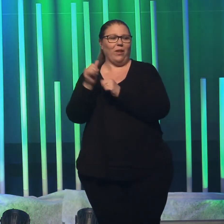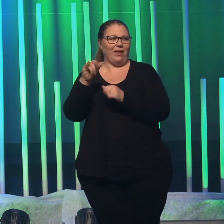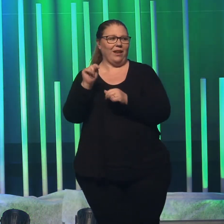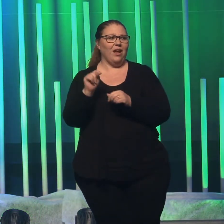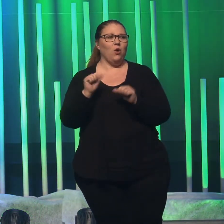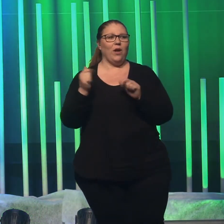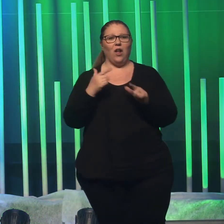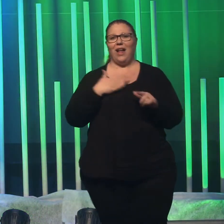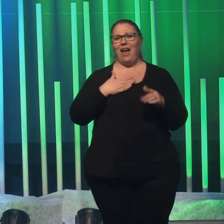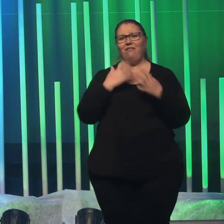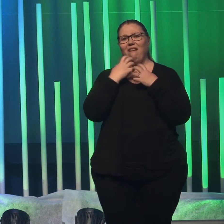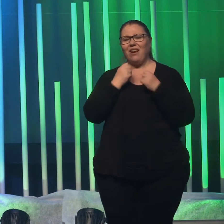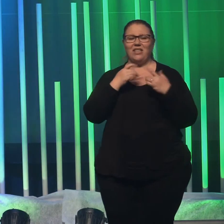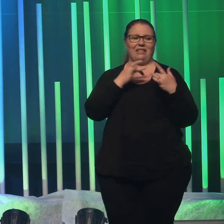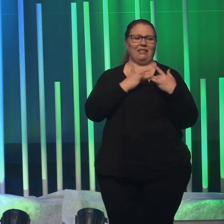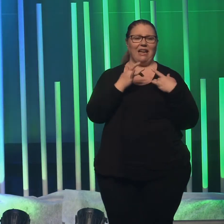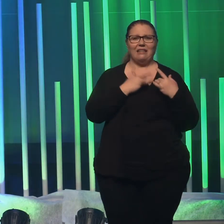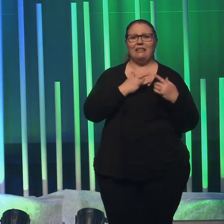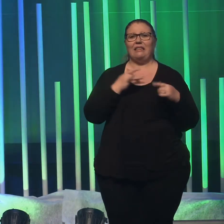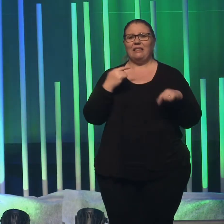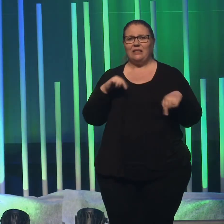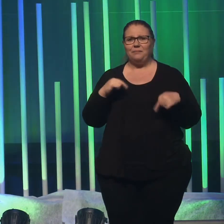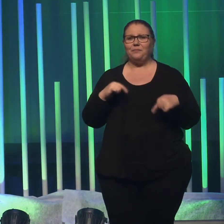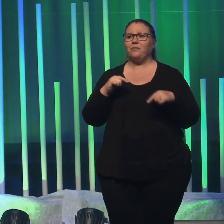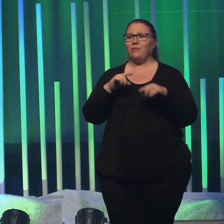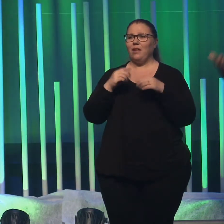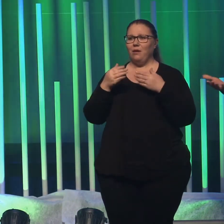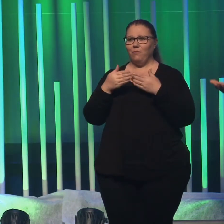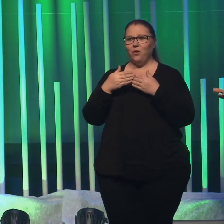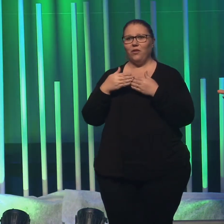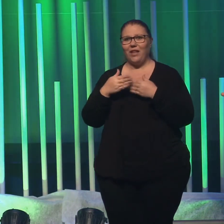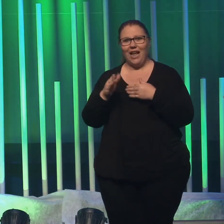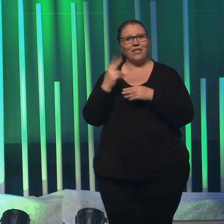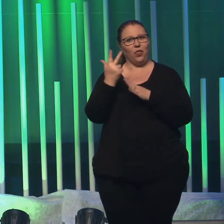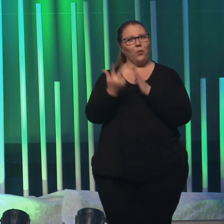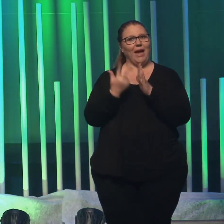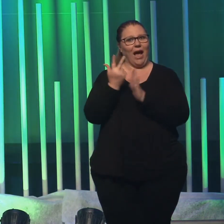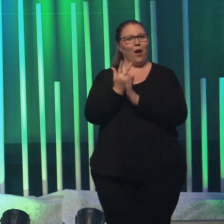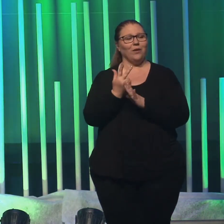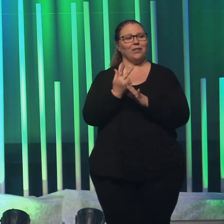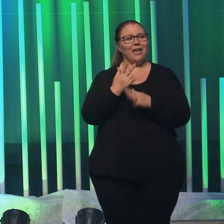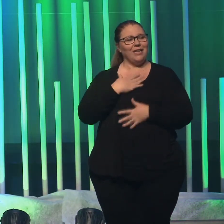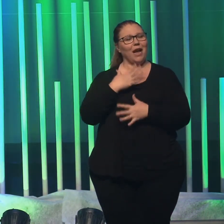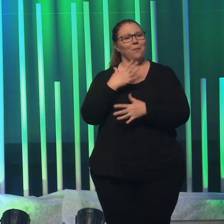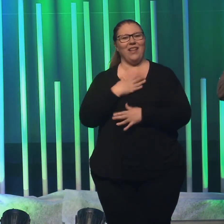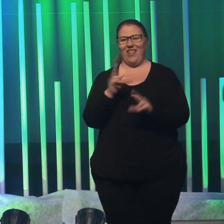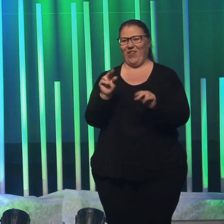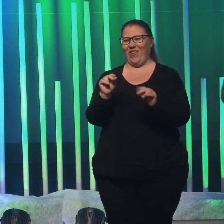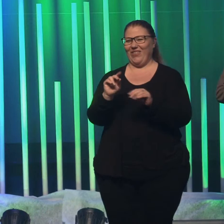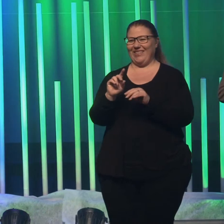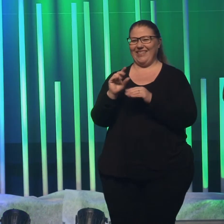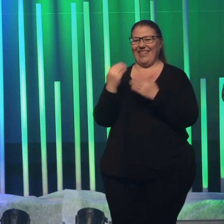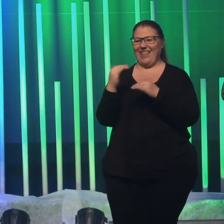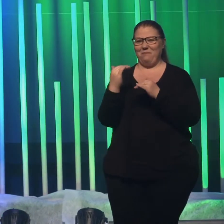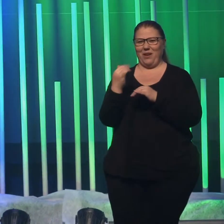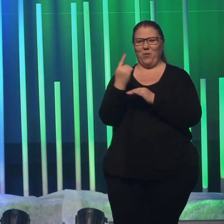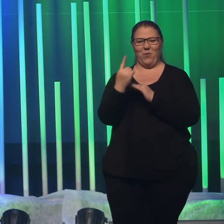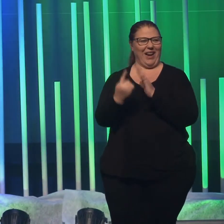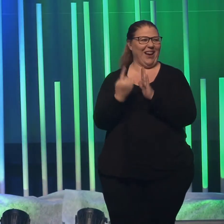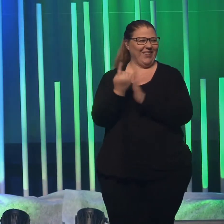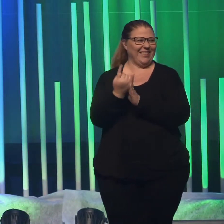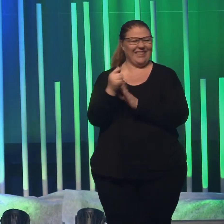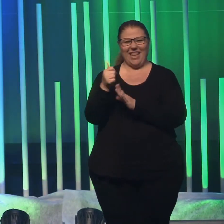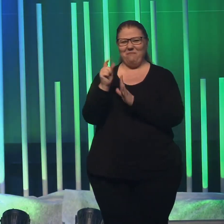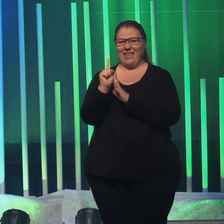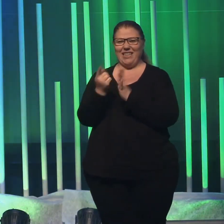anxieties, but maybe for the next 3 hours, just take a breath and be present. No. We'll only be here for about an hour and 10 minutes, all right?